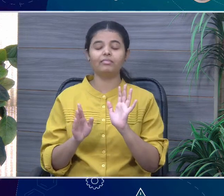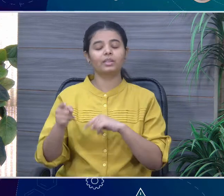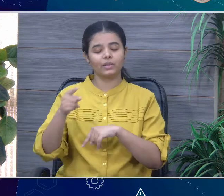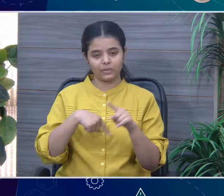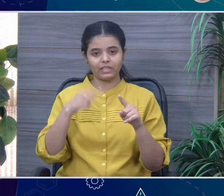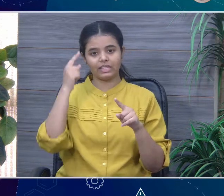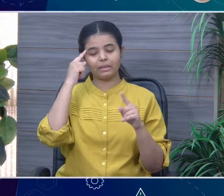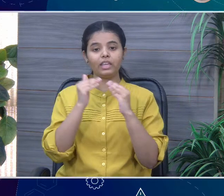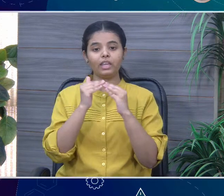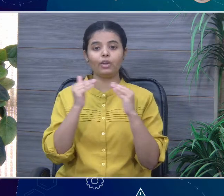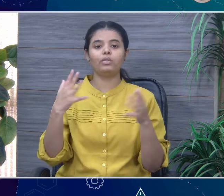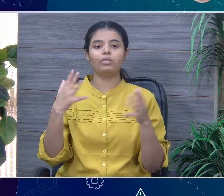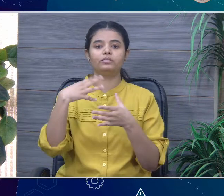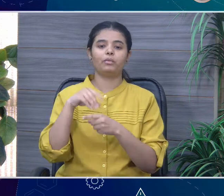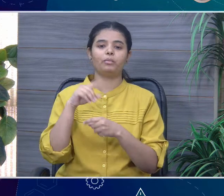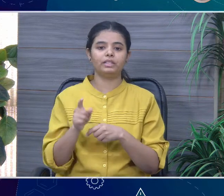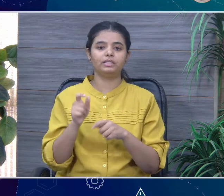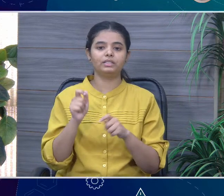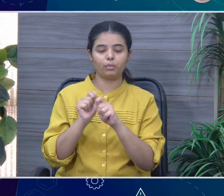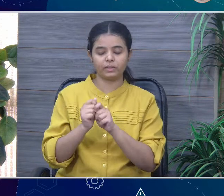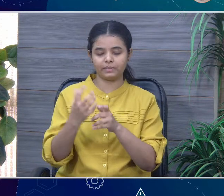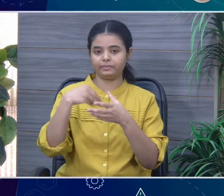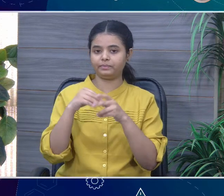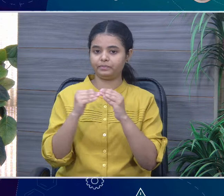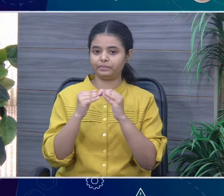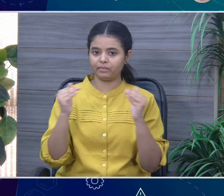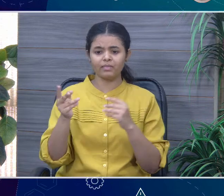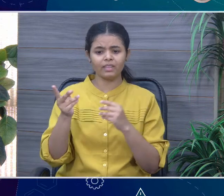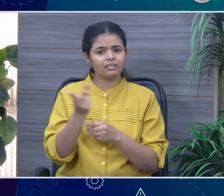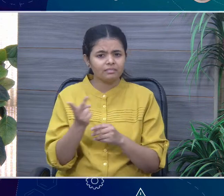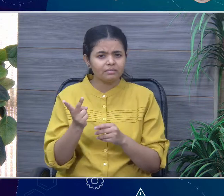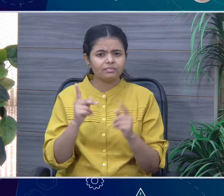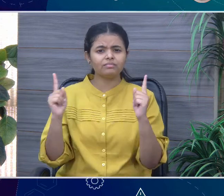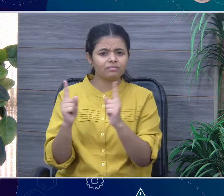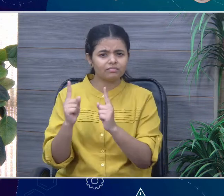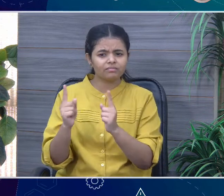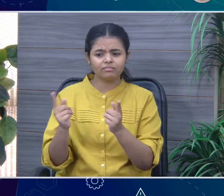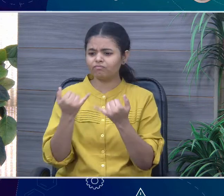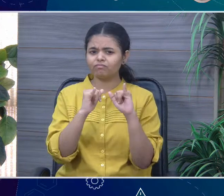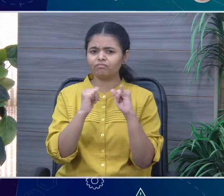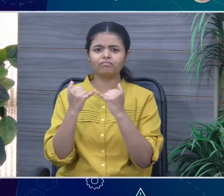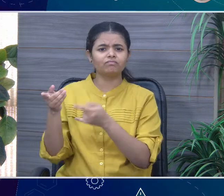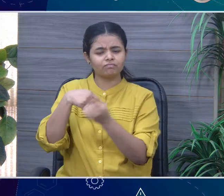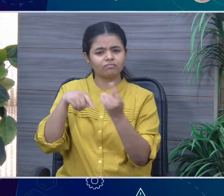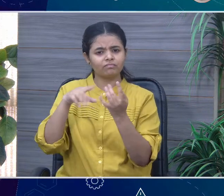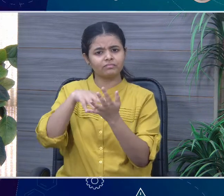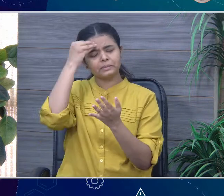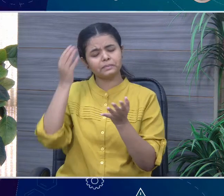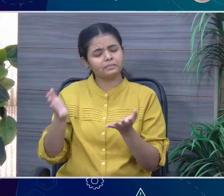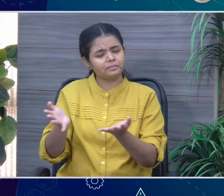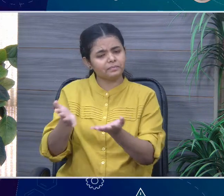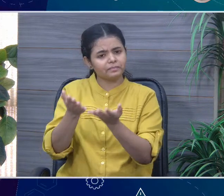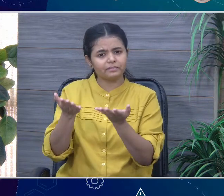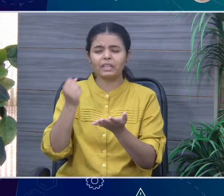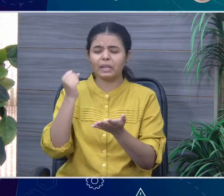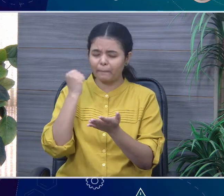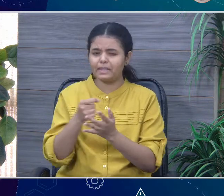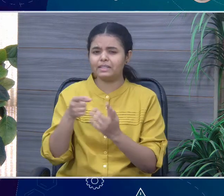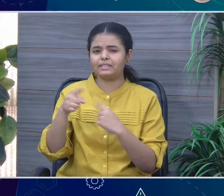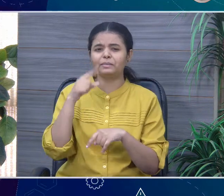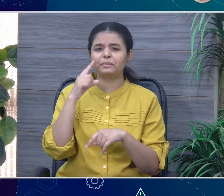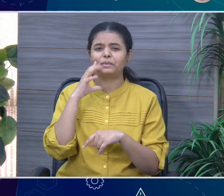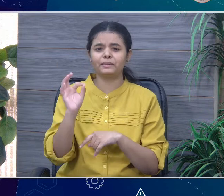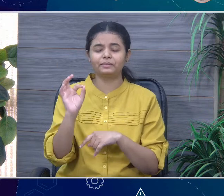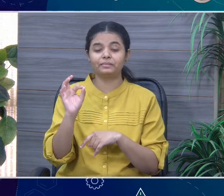equally participate. So both of you are buddies and both of you are interdependent and learning from each other. That should be the